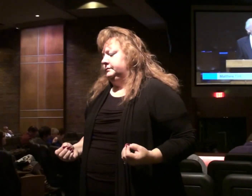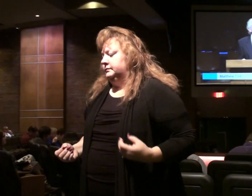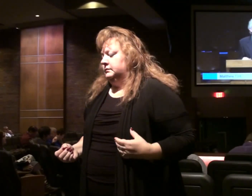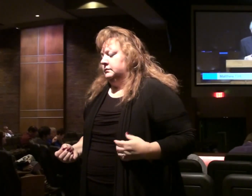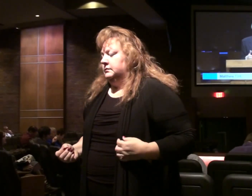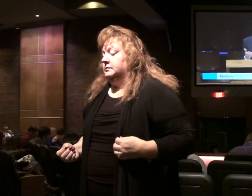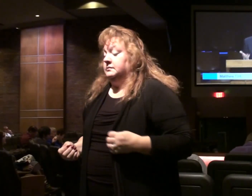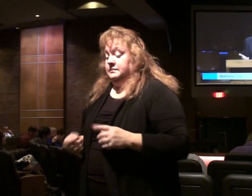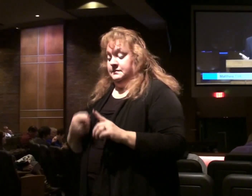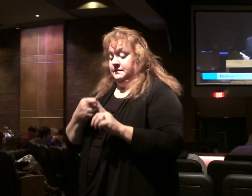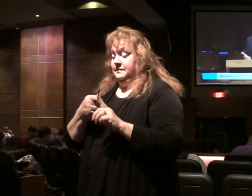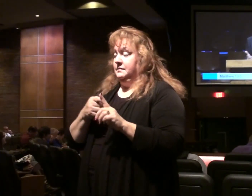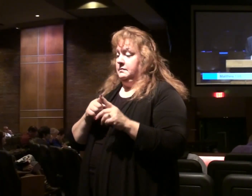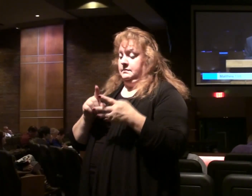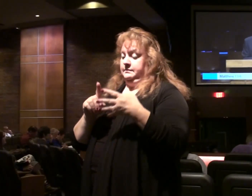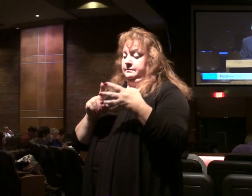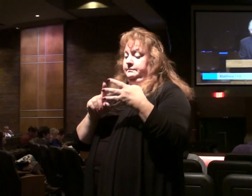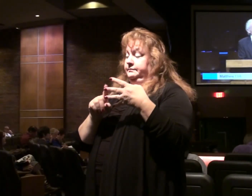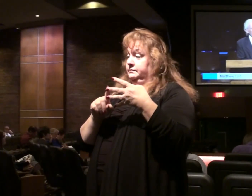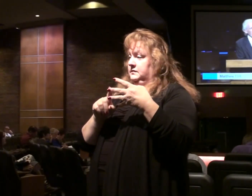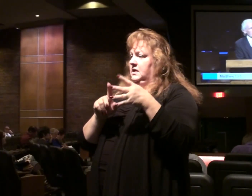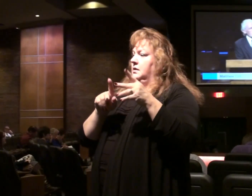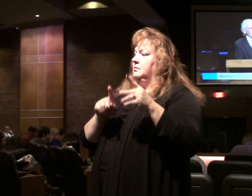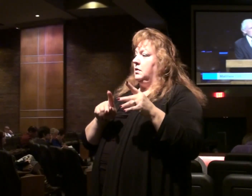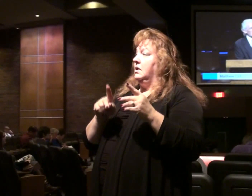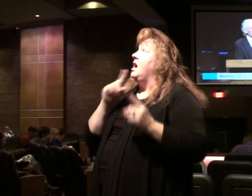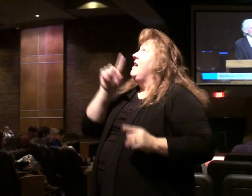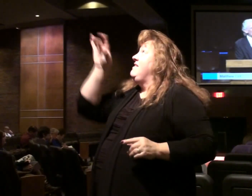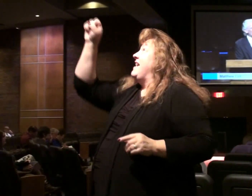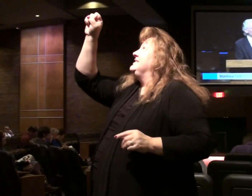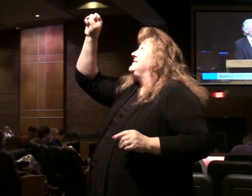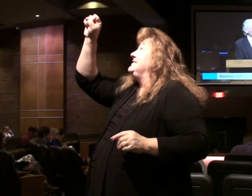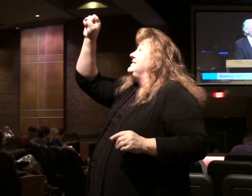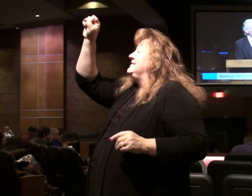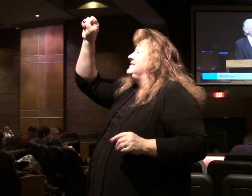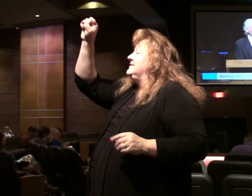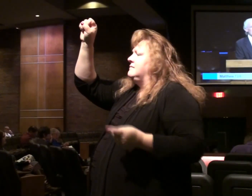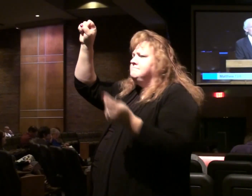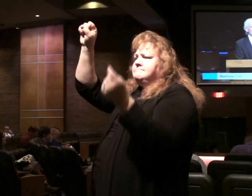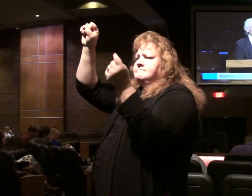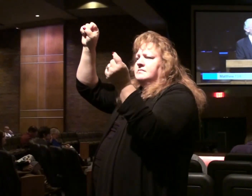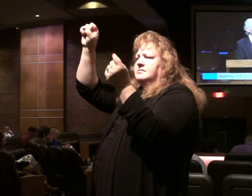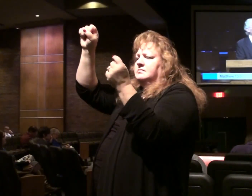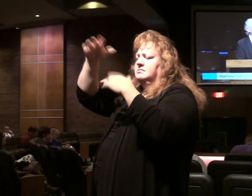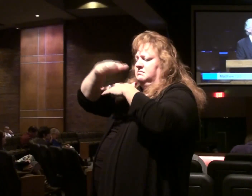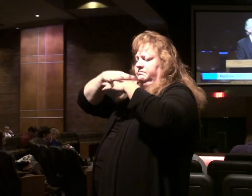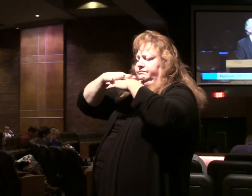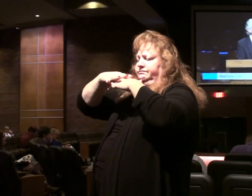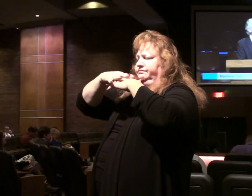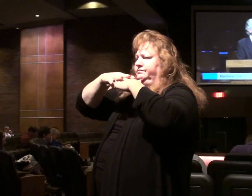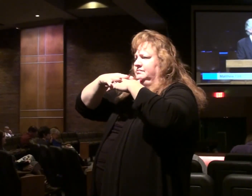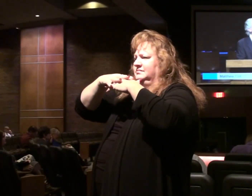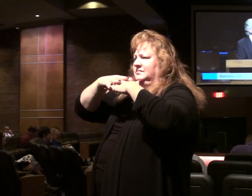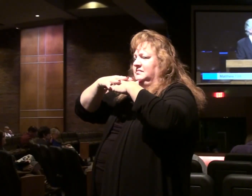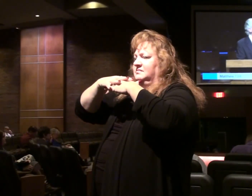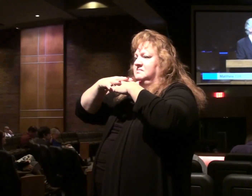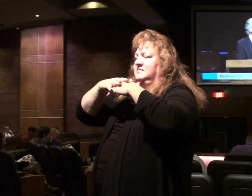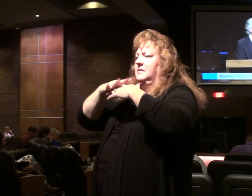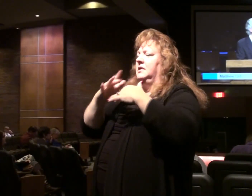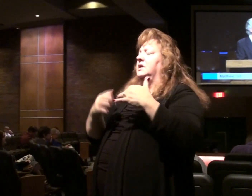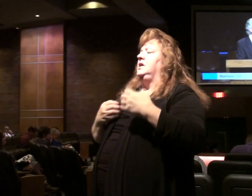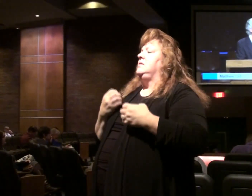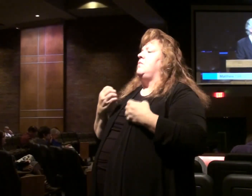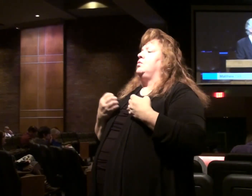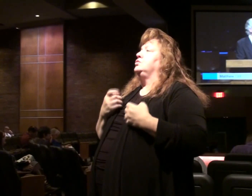This is the person who has an immediate response to the word that is superficial. It may be just